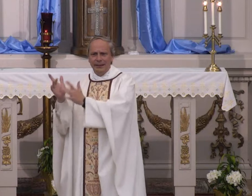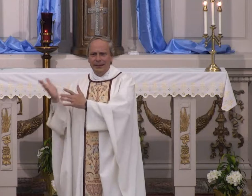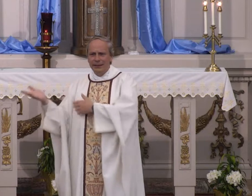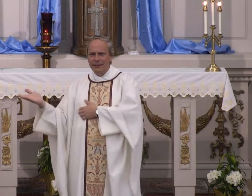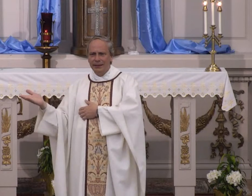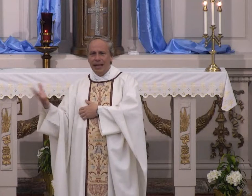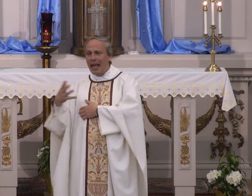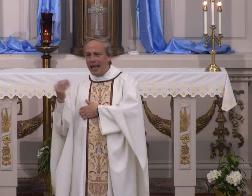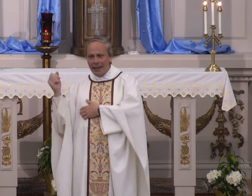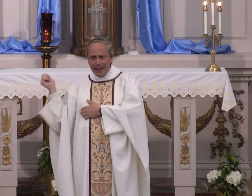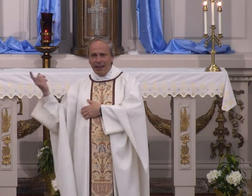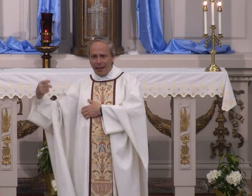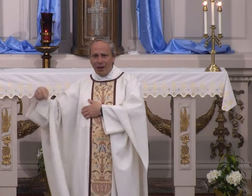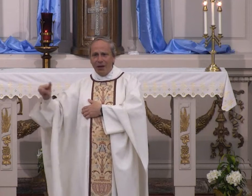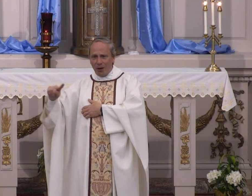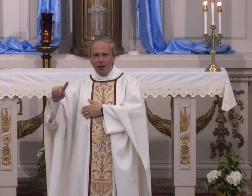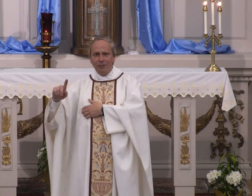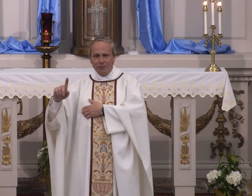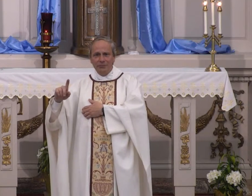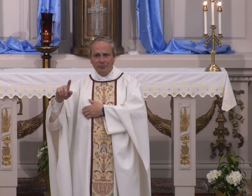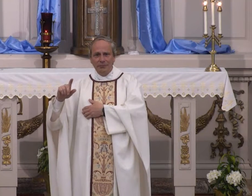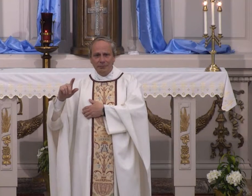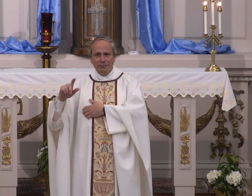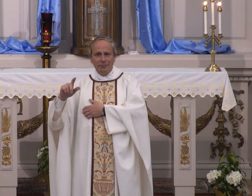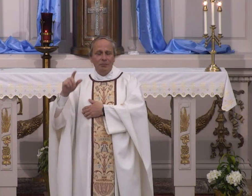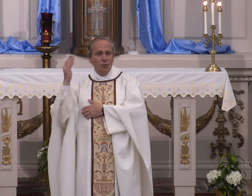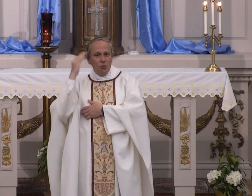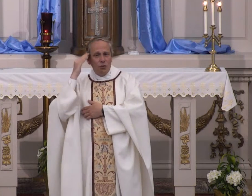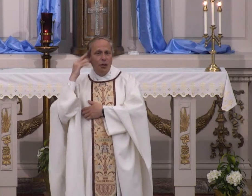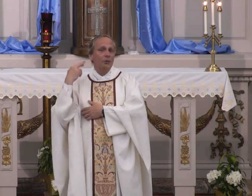But they did have a crazy life following Jesus.